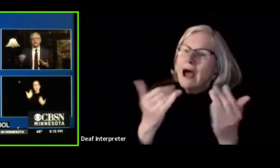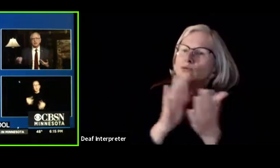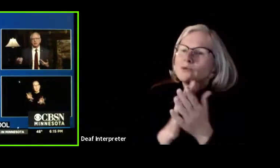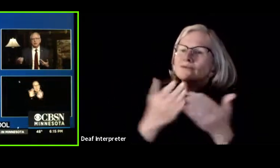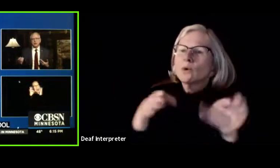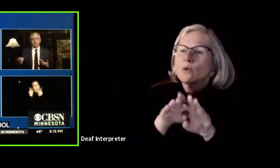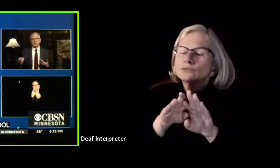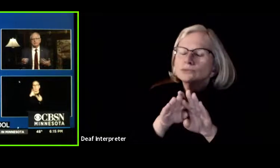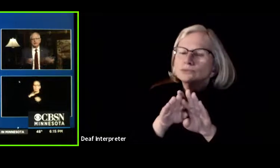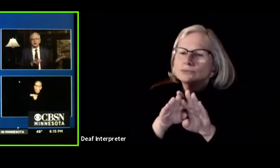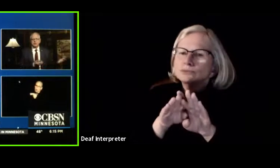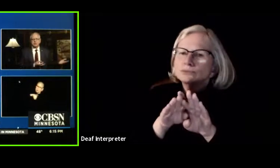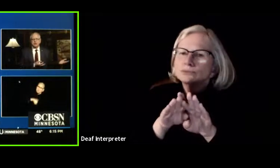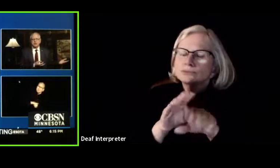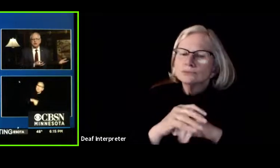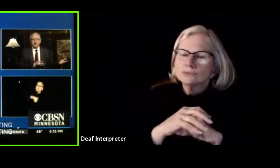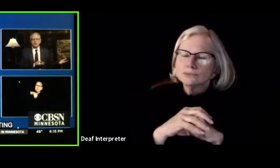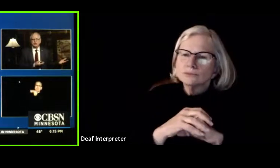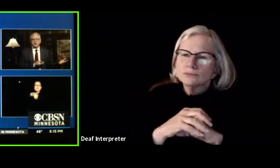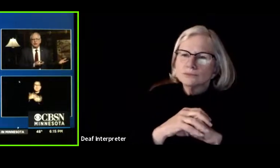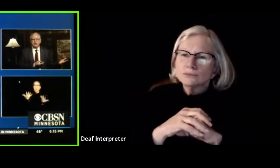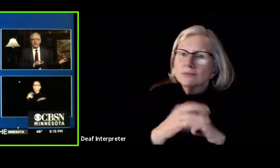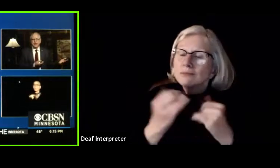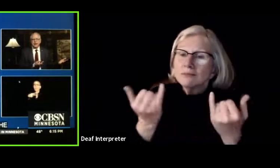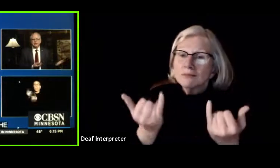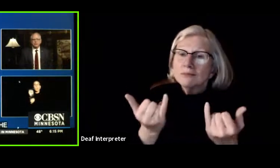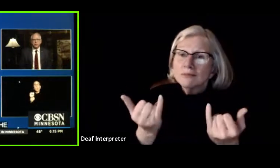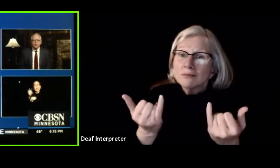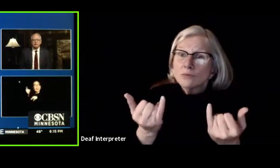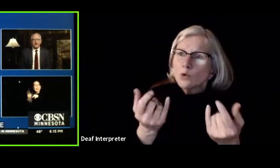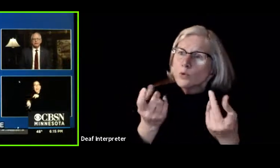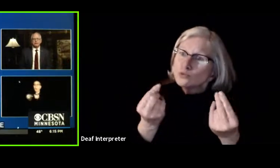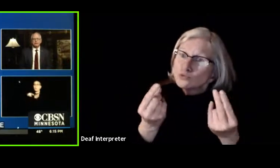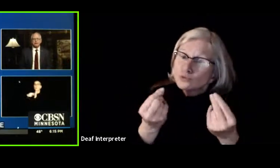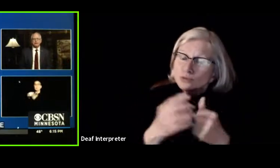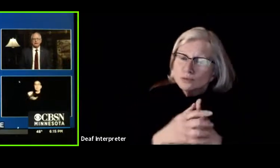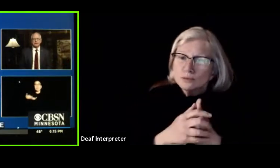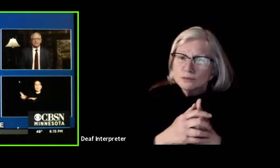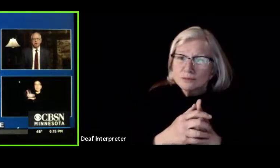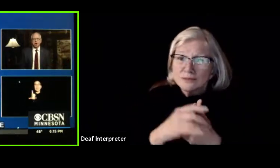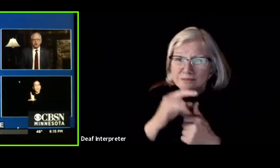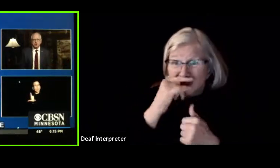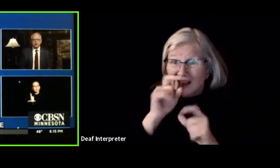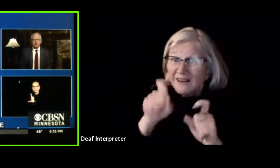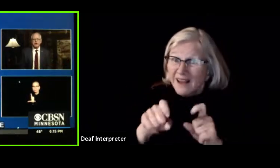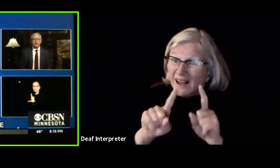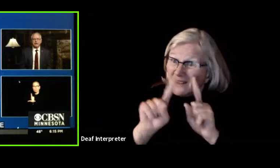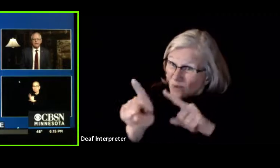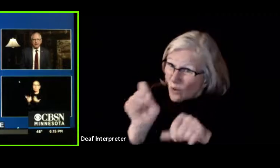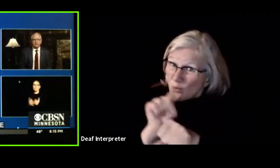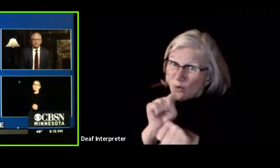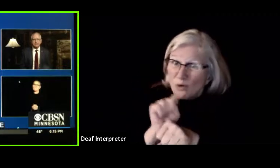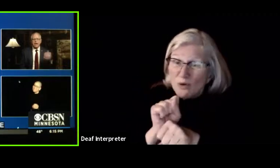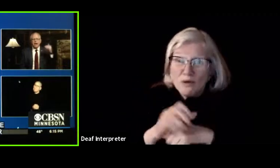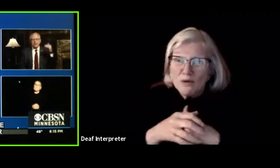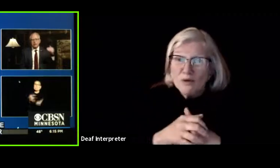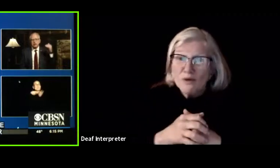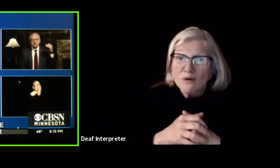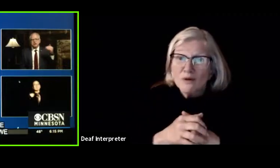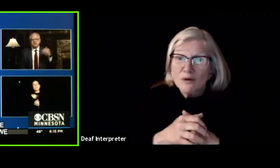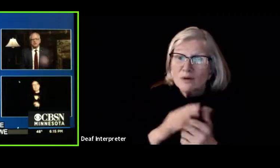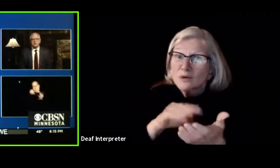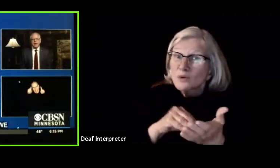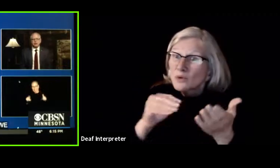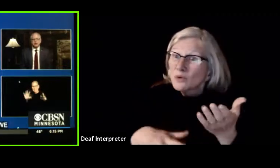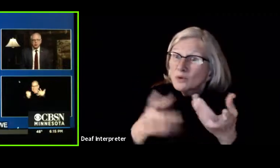do they go to work if there's no place for their child to be? And so we have got to prioritize our children and our families and those